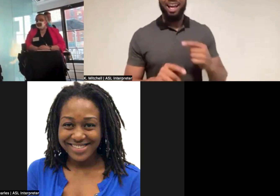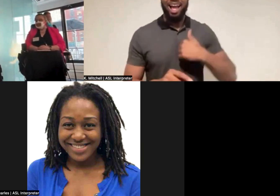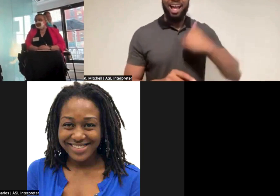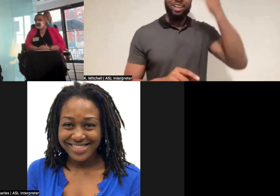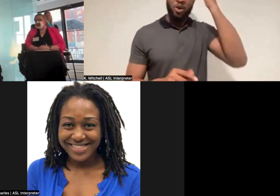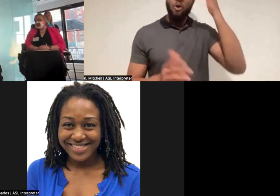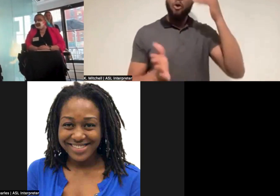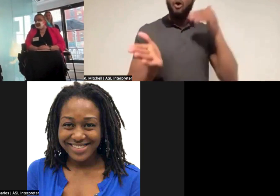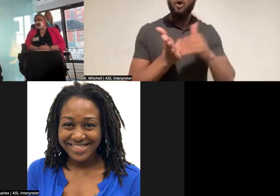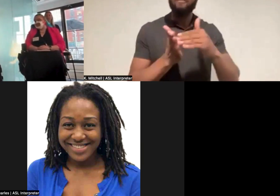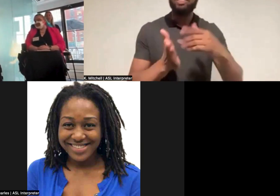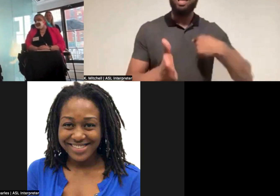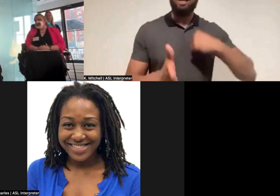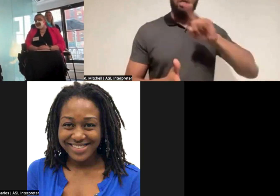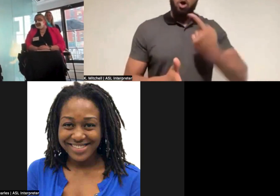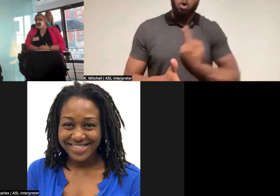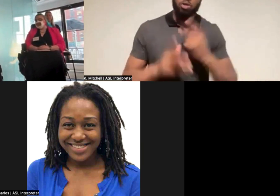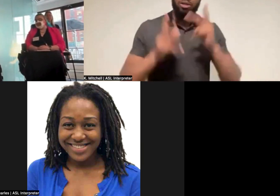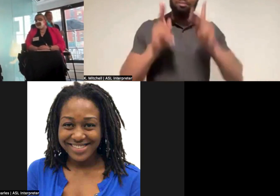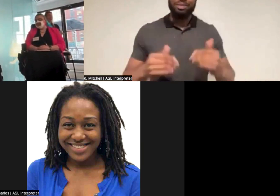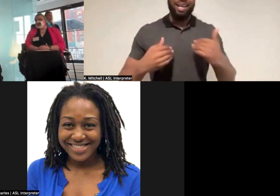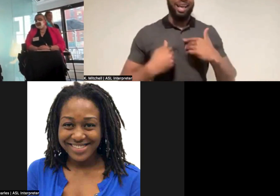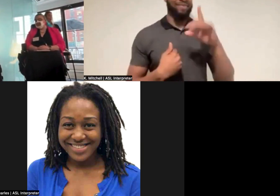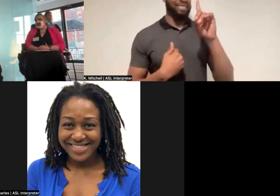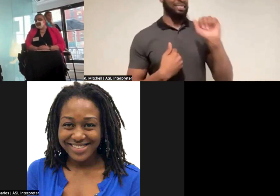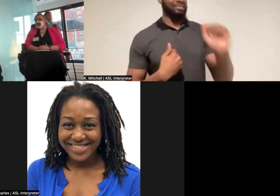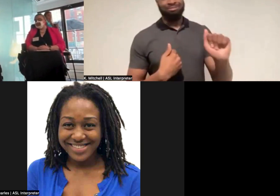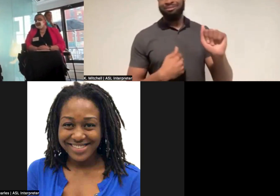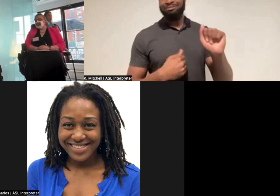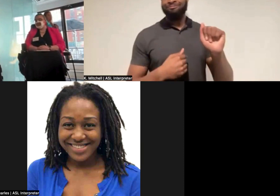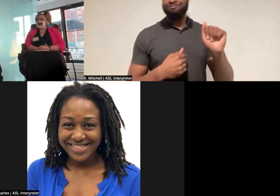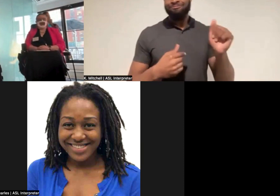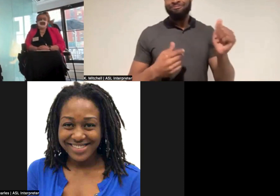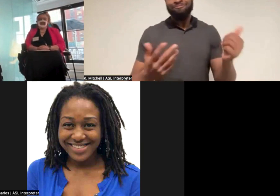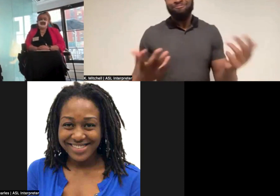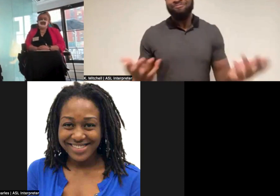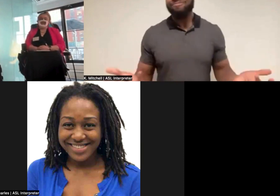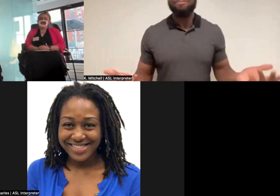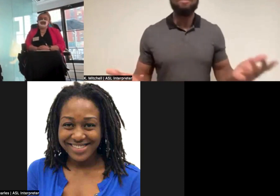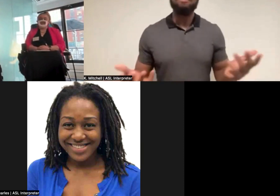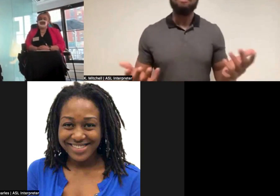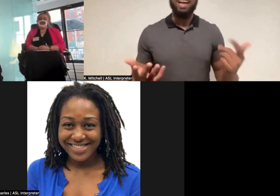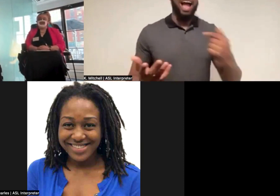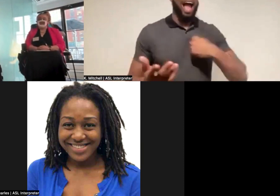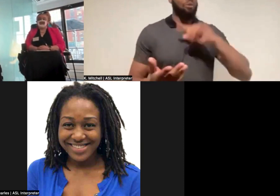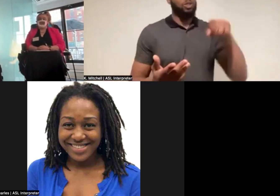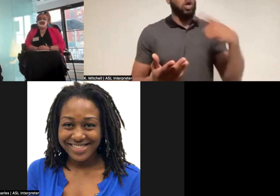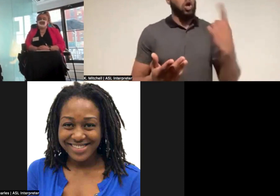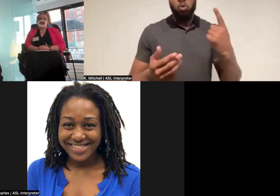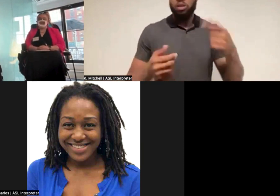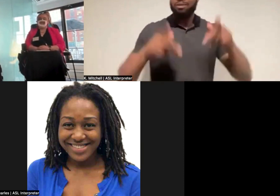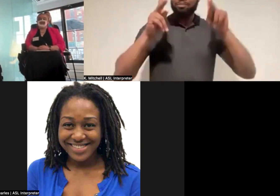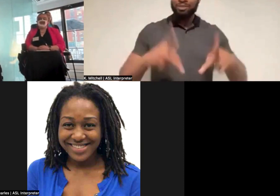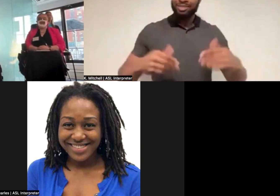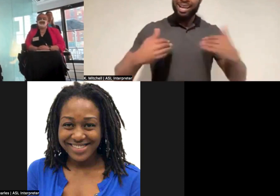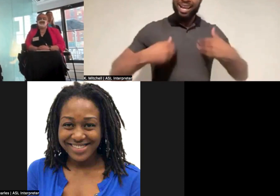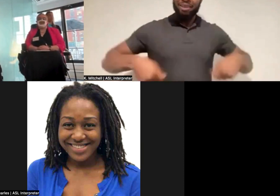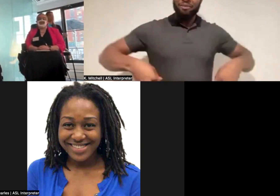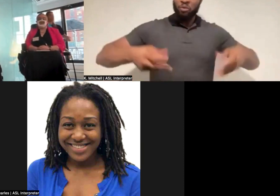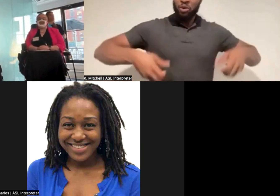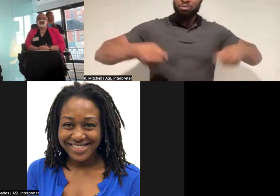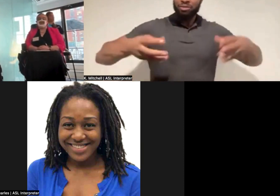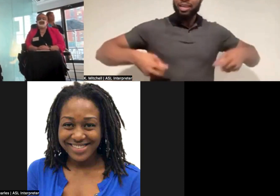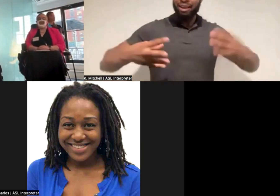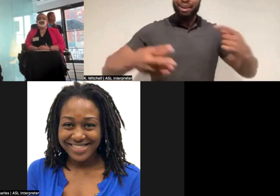disabled person in my workplace is slim to none, but I was the only wheelchair user in every job I've ever had, and it was lonely.